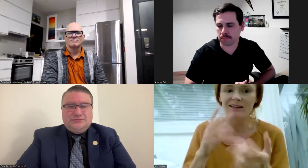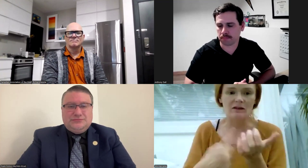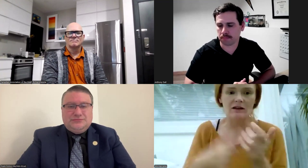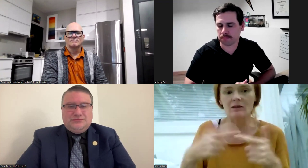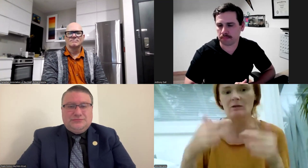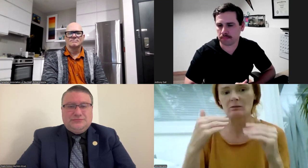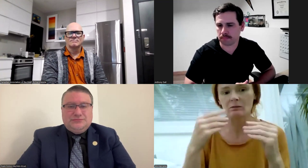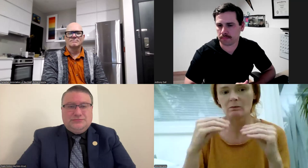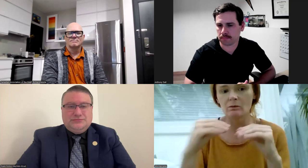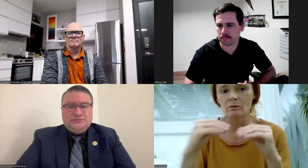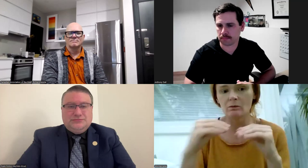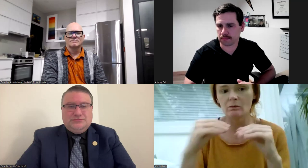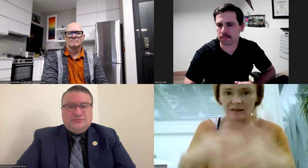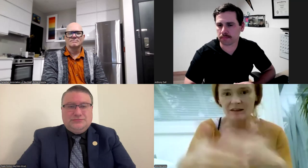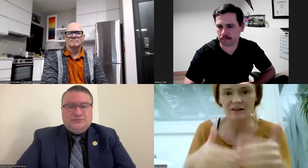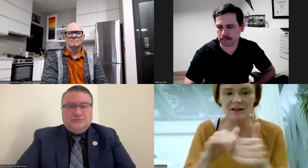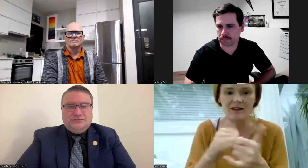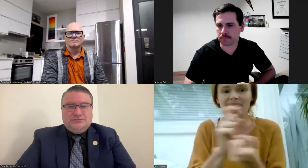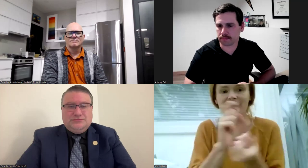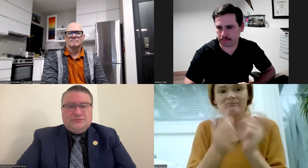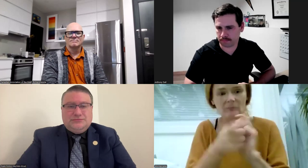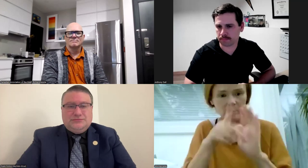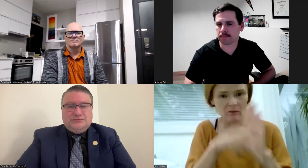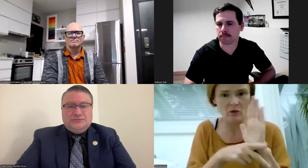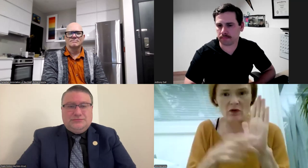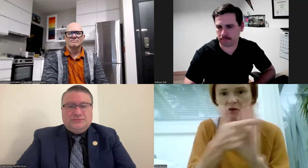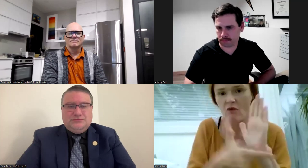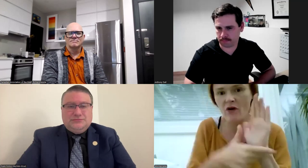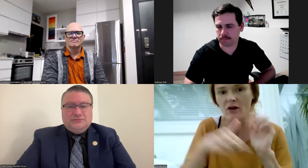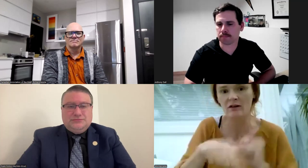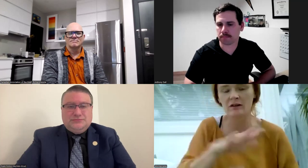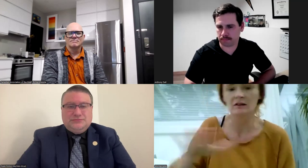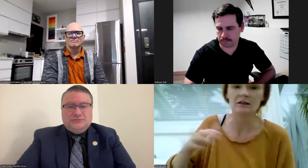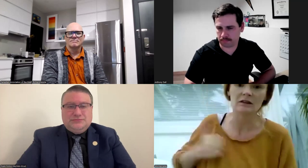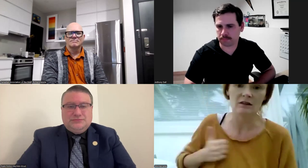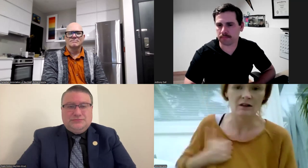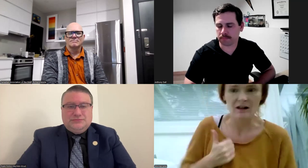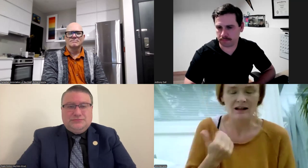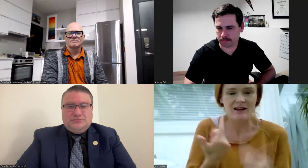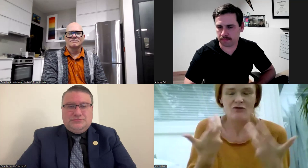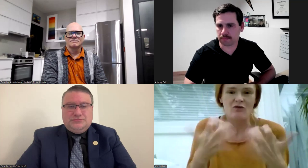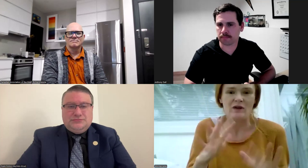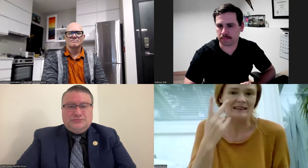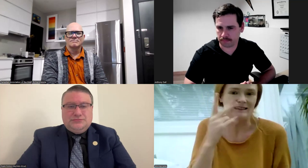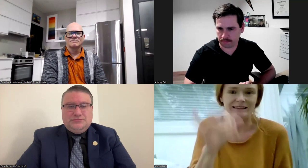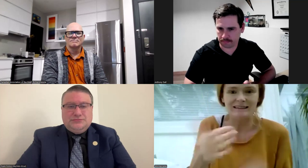just bring this discussion forward to see how we can move things forward as far as policy,